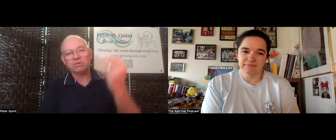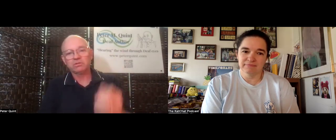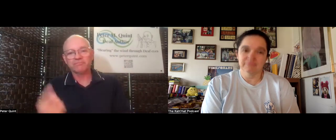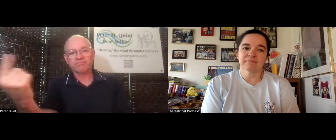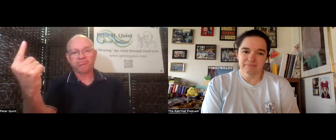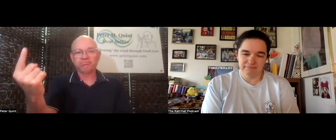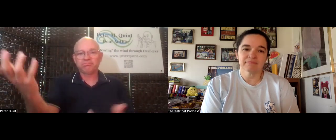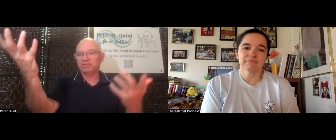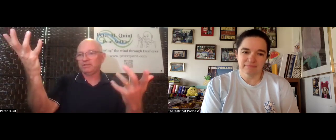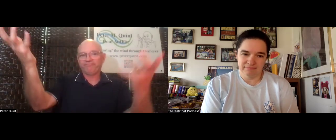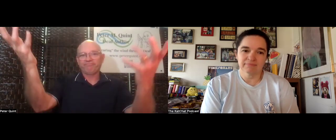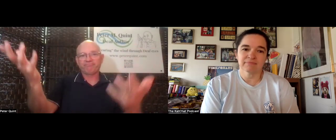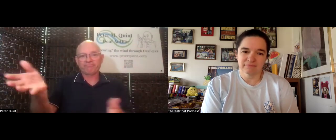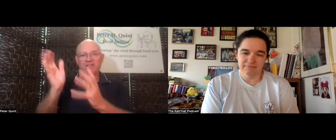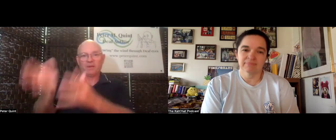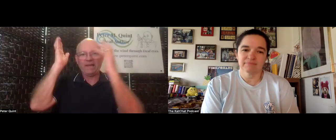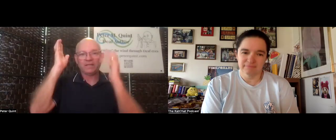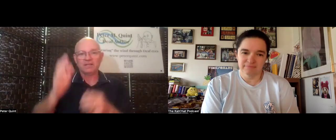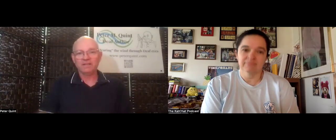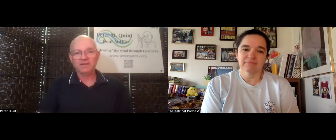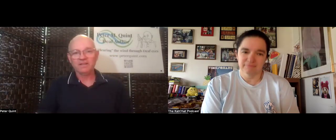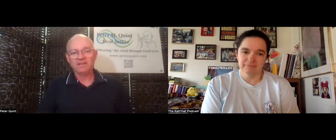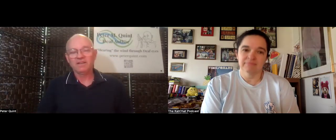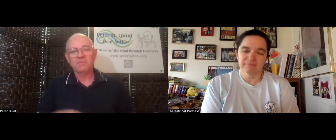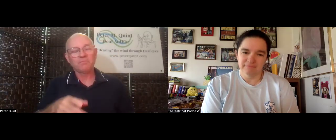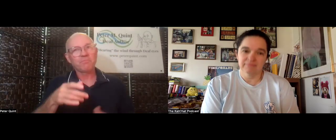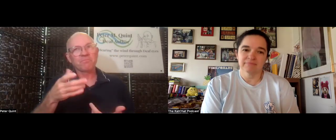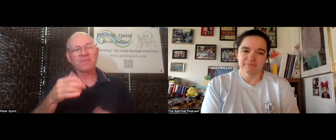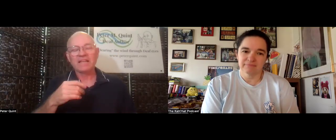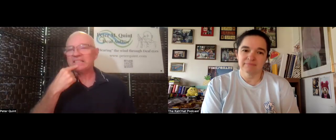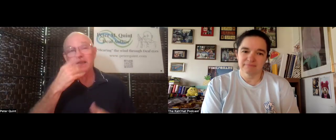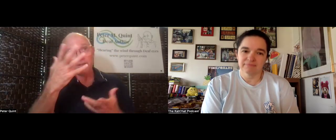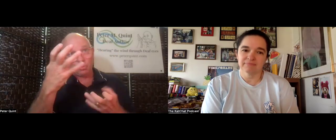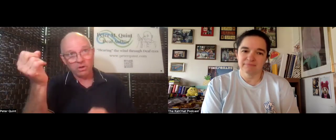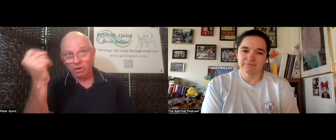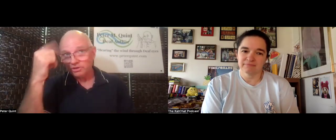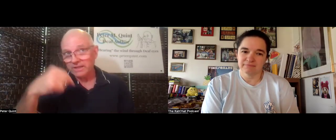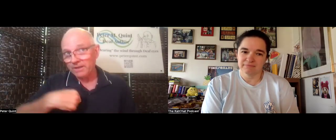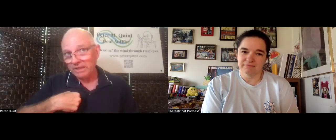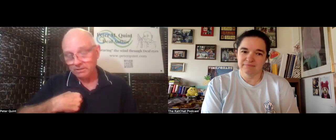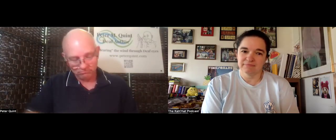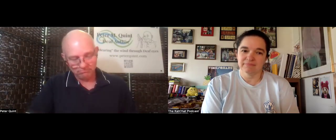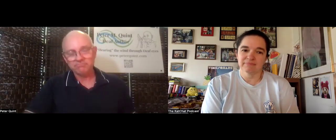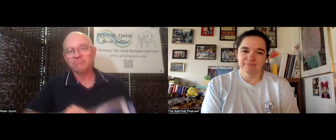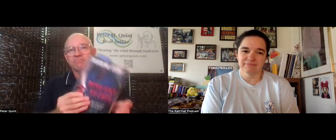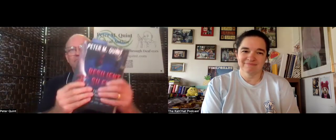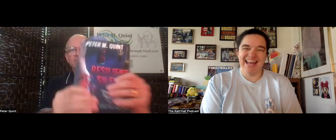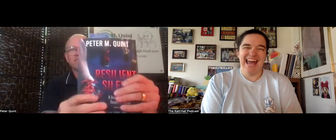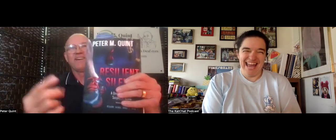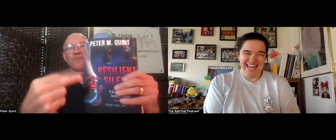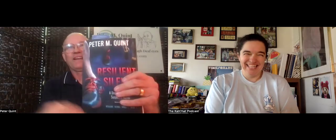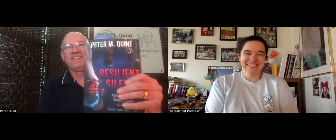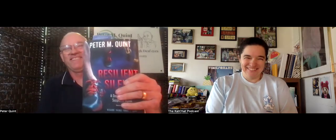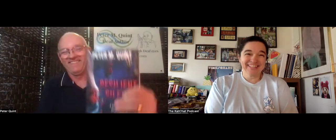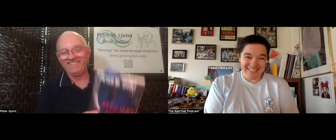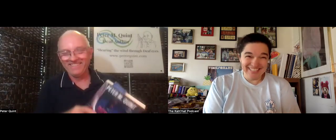Left out, just abandoned. And I said, you want to understand me?